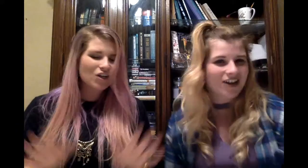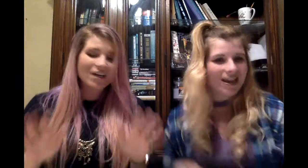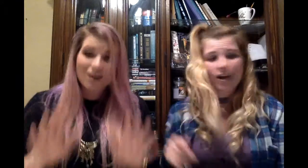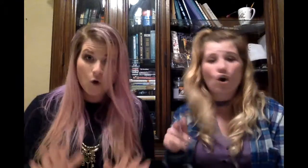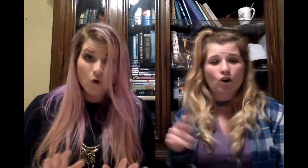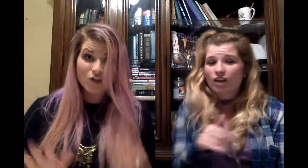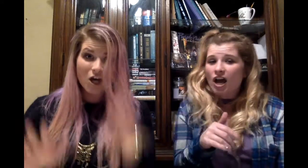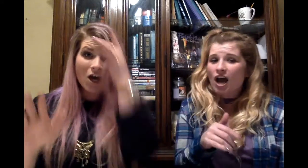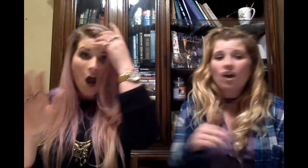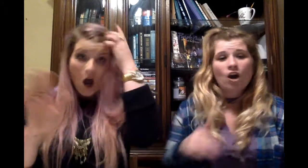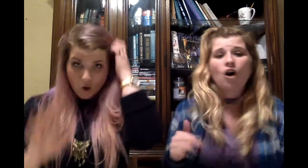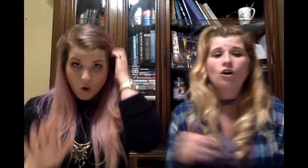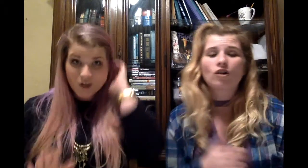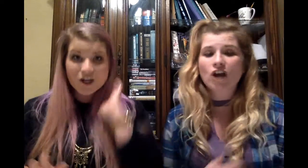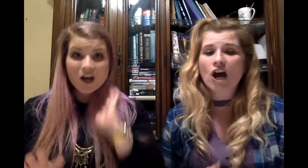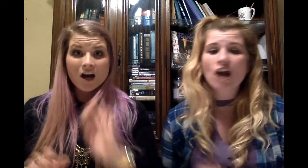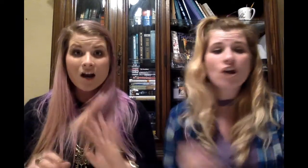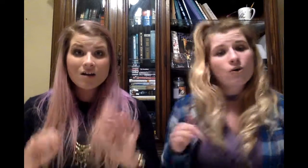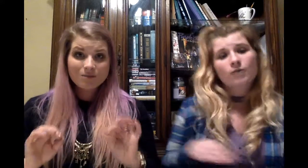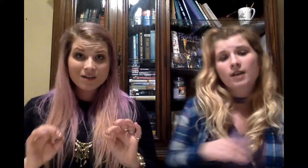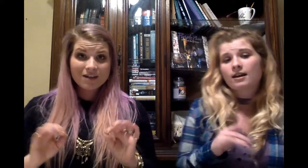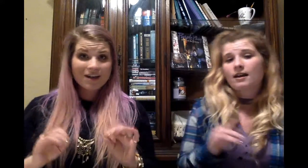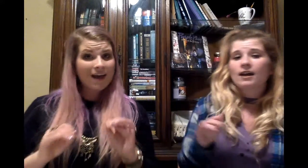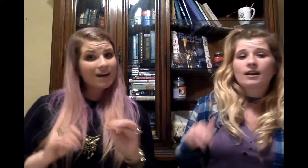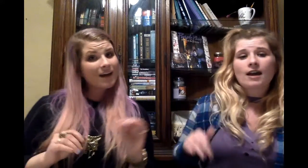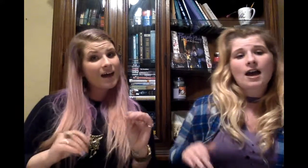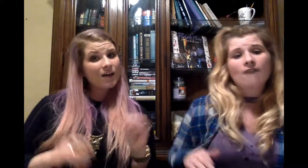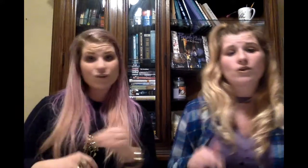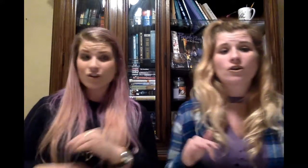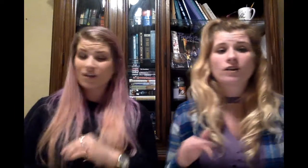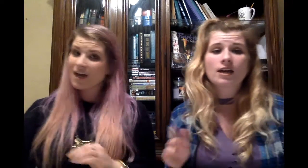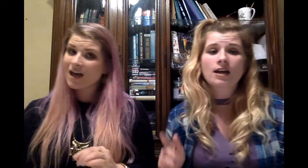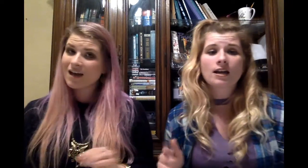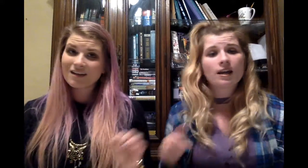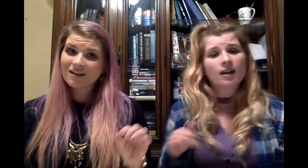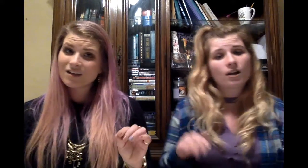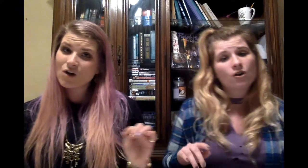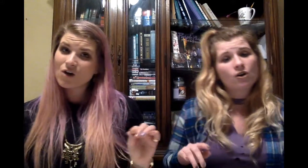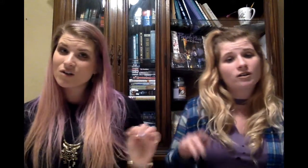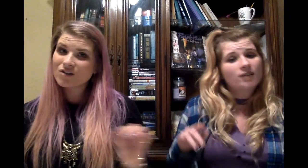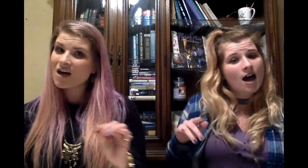get older, older. We ain't ever getting.